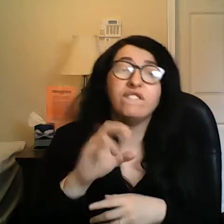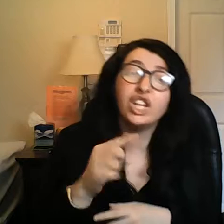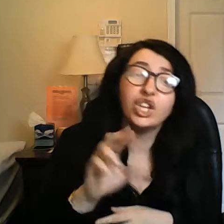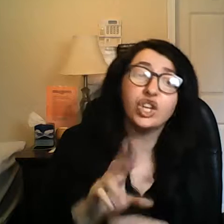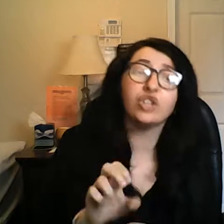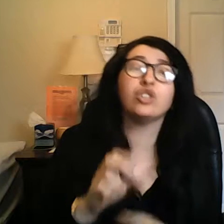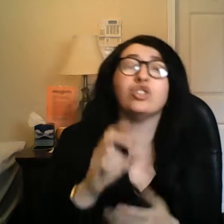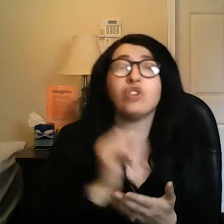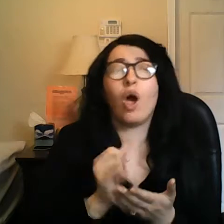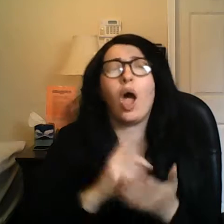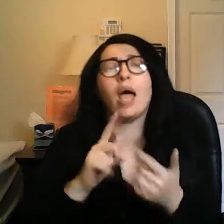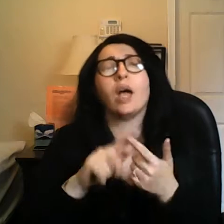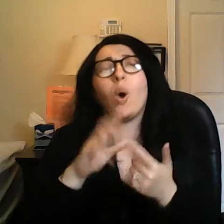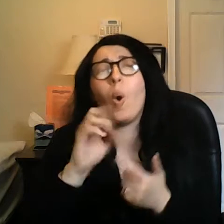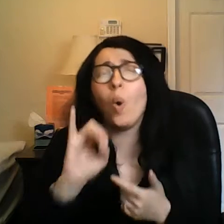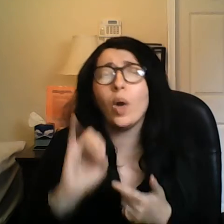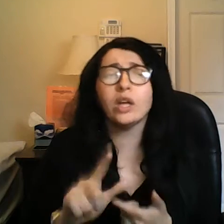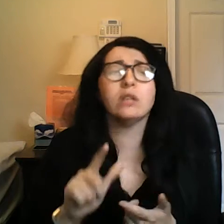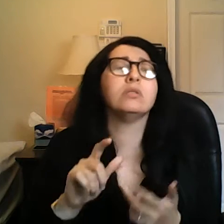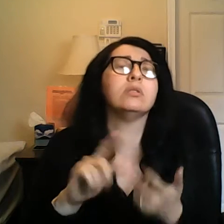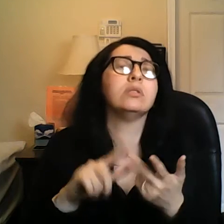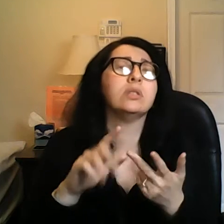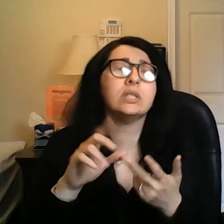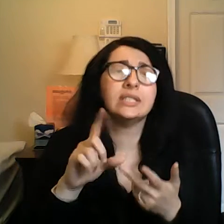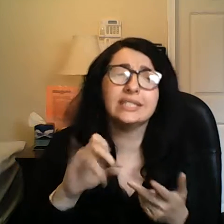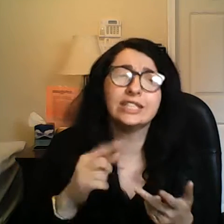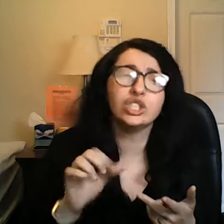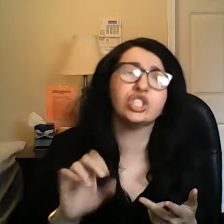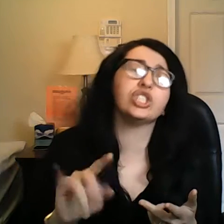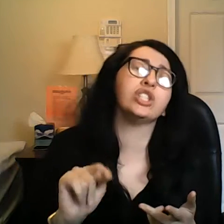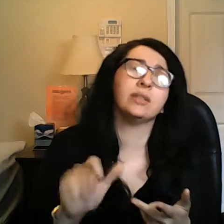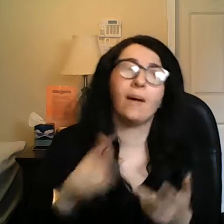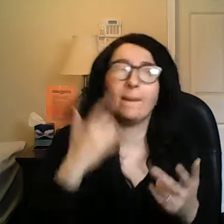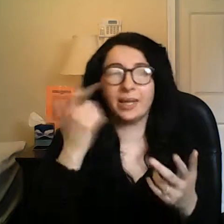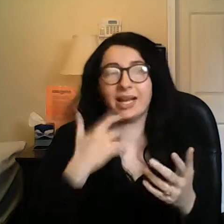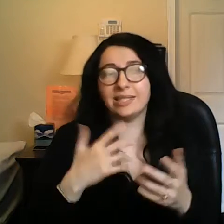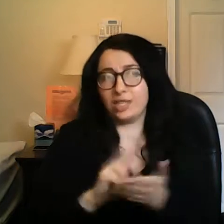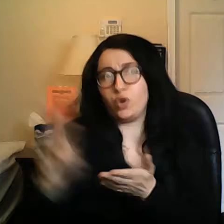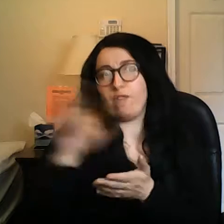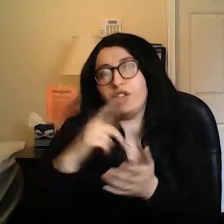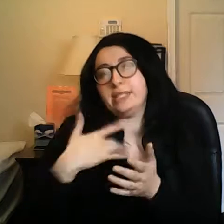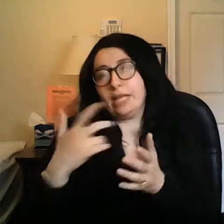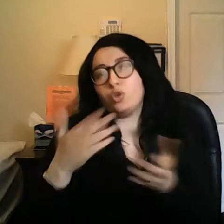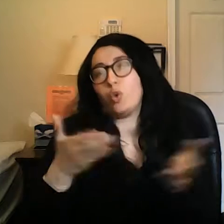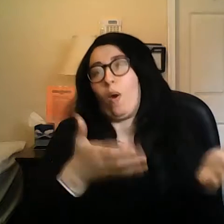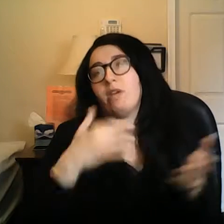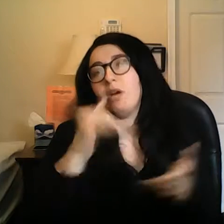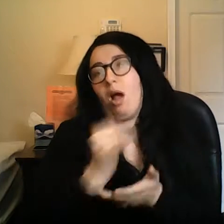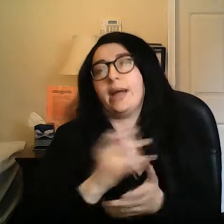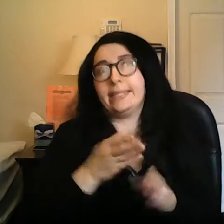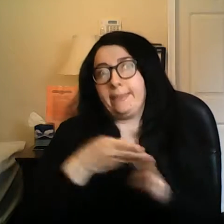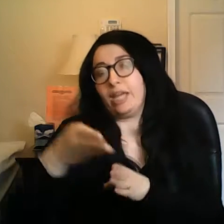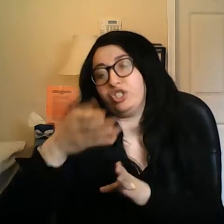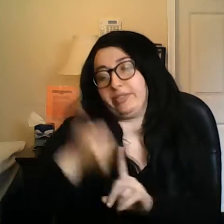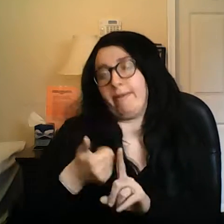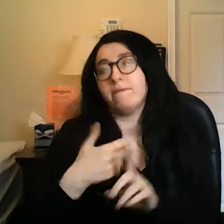advanced oil painting, because a lot of universities offer art as a major. And if you're not in school, you can take an affordable art class